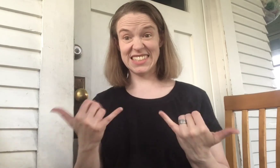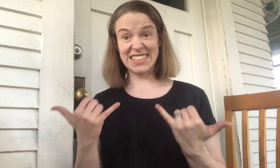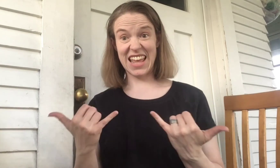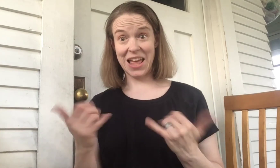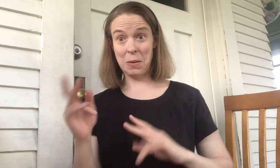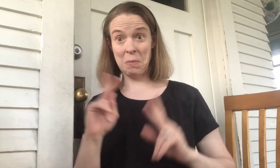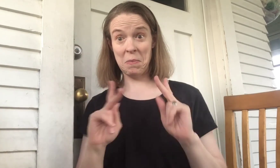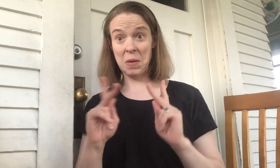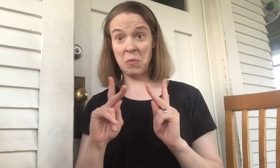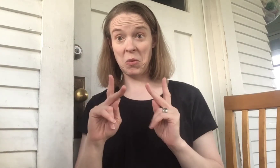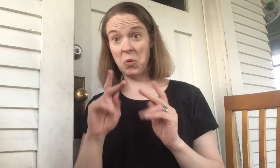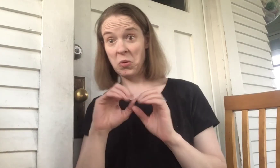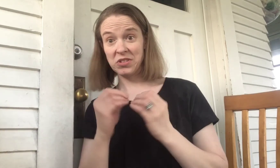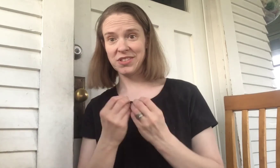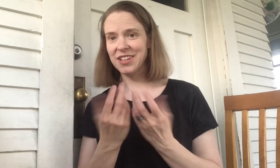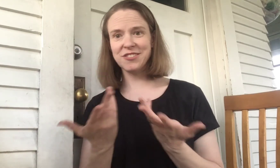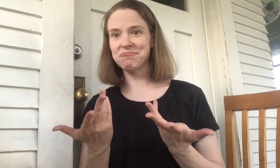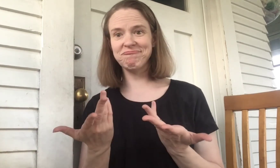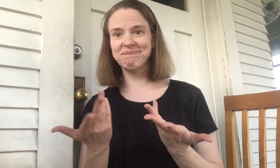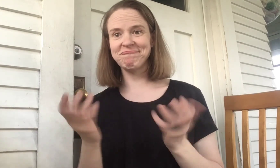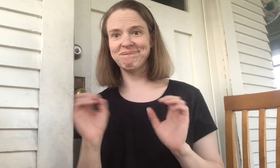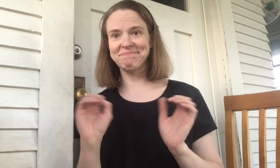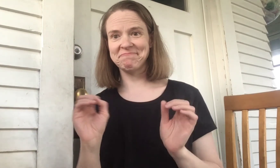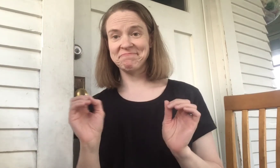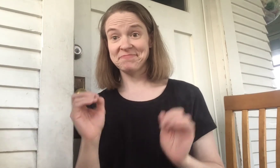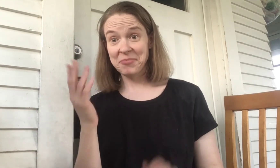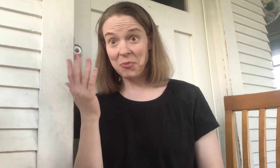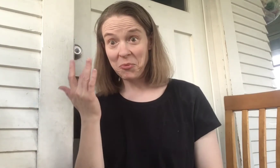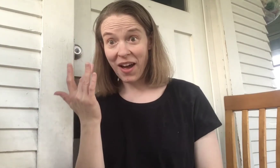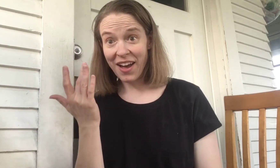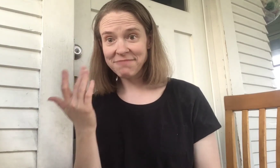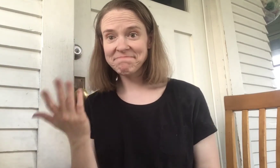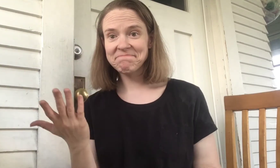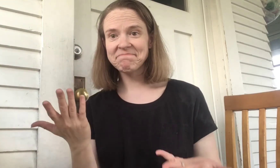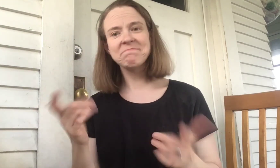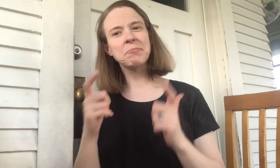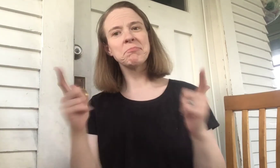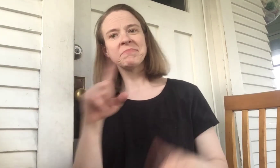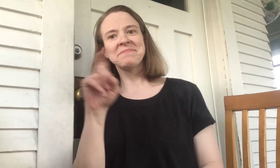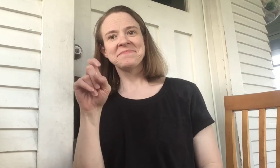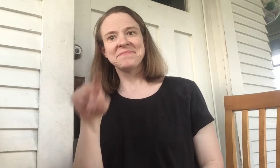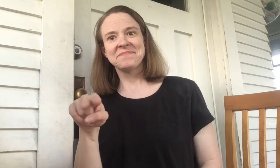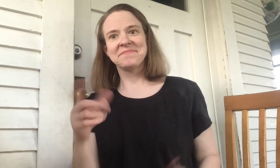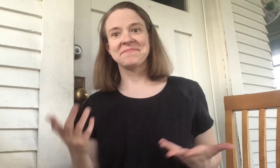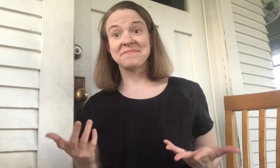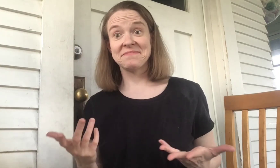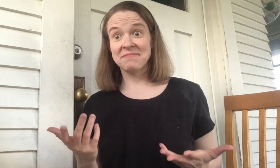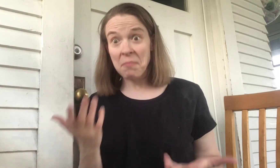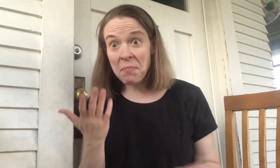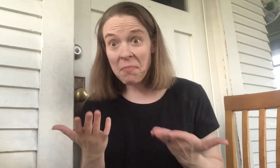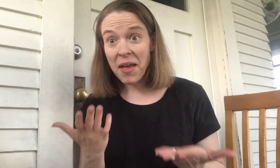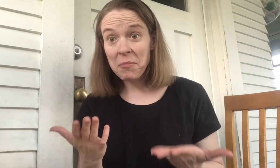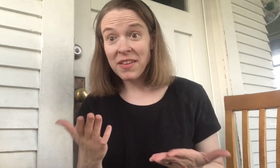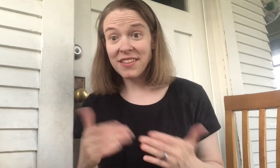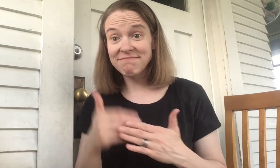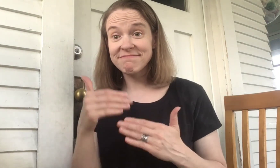highlight. So today, organization, people highlight, there is none, because it's a big question mark.